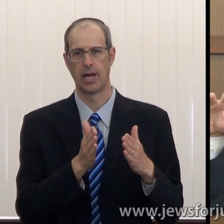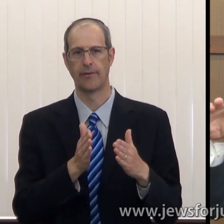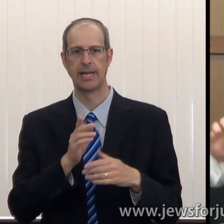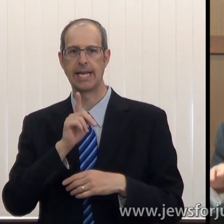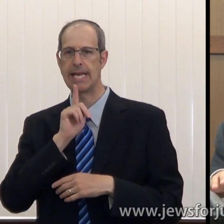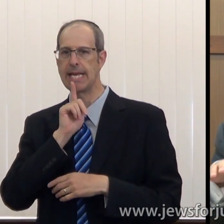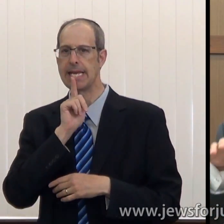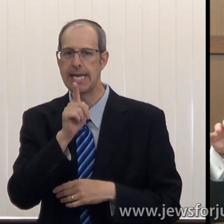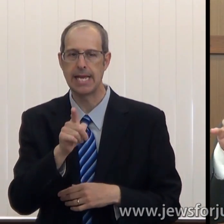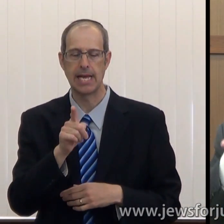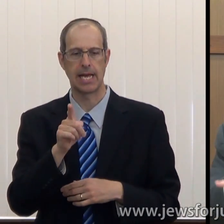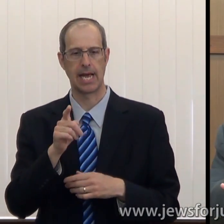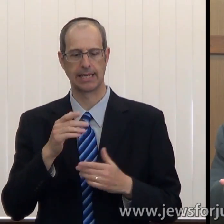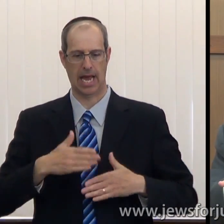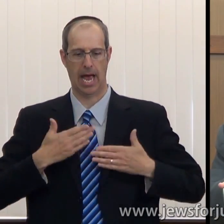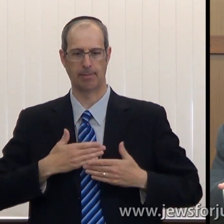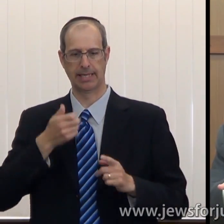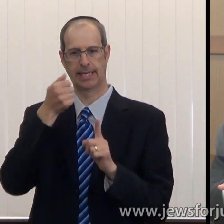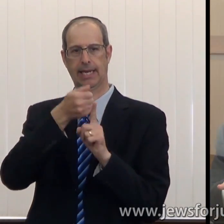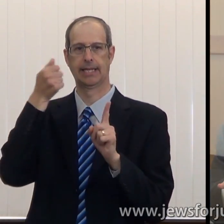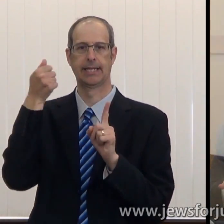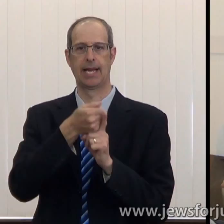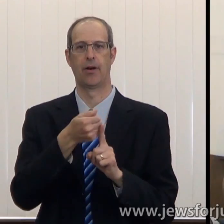is happiness itself.